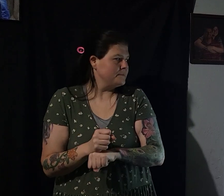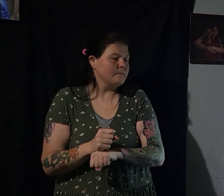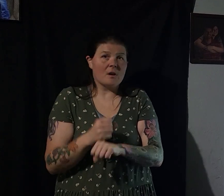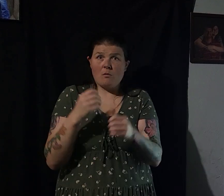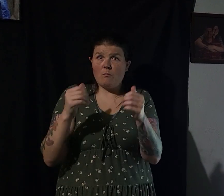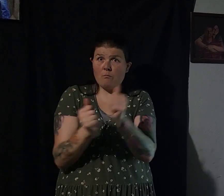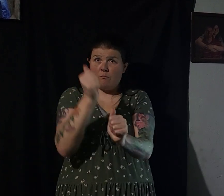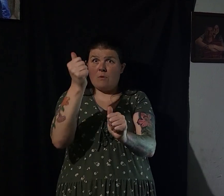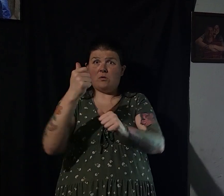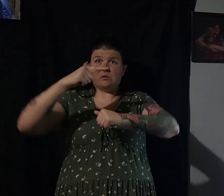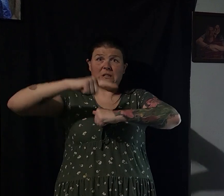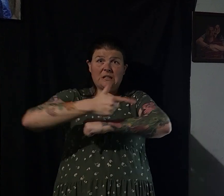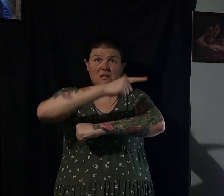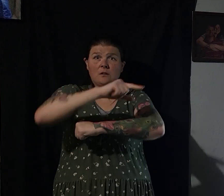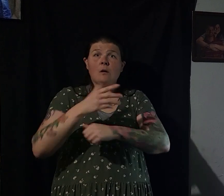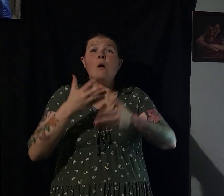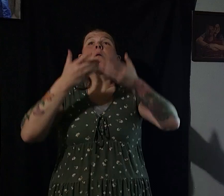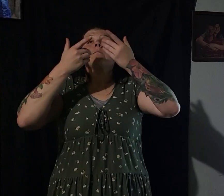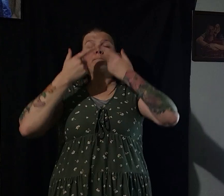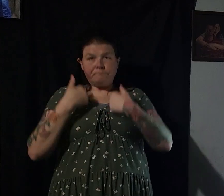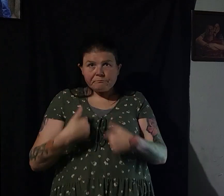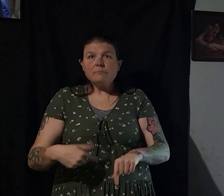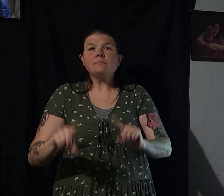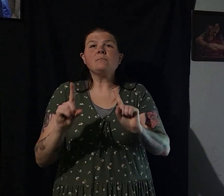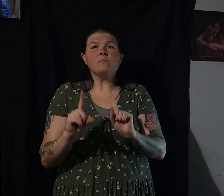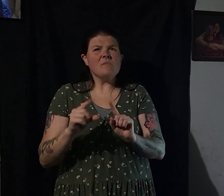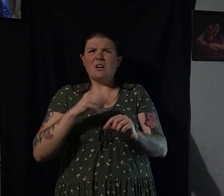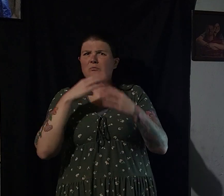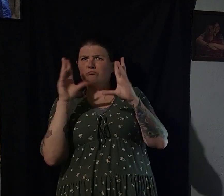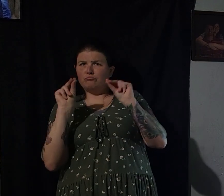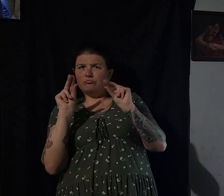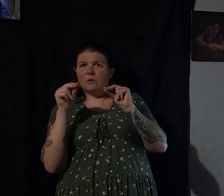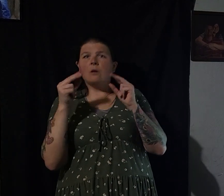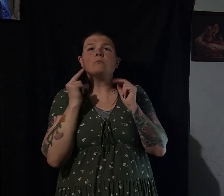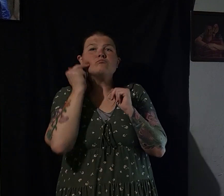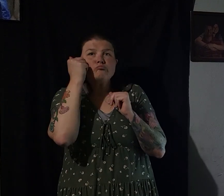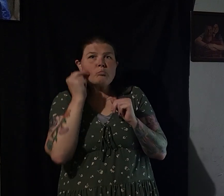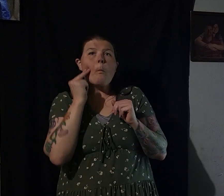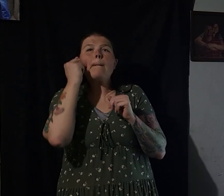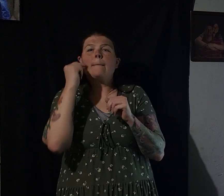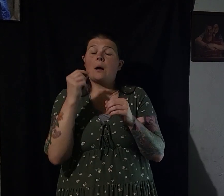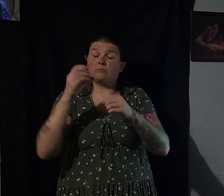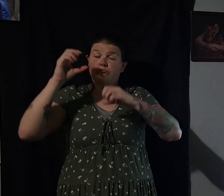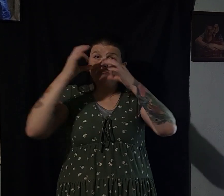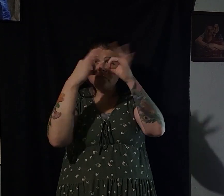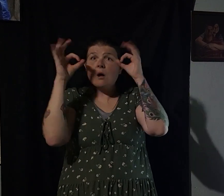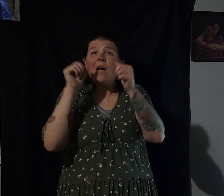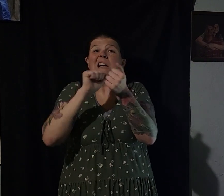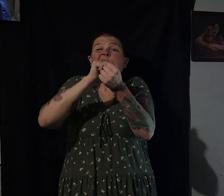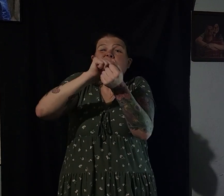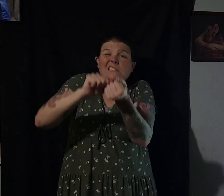Most lizards gulp their food down without chewing it, but chameleons grind everything up